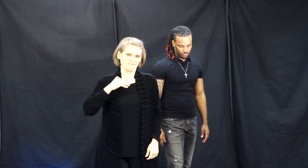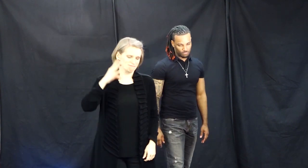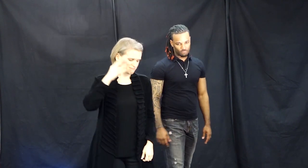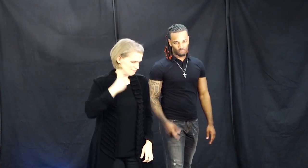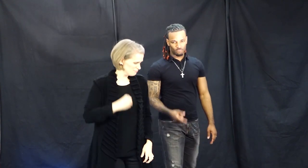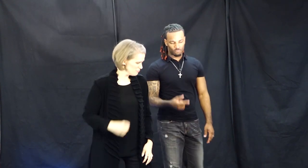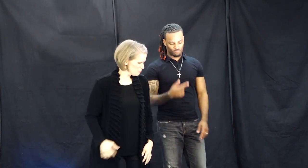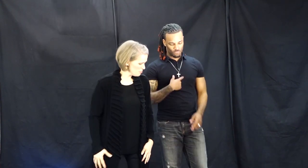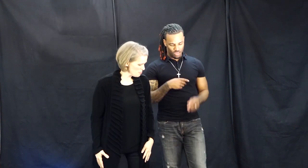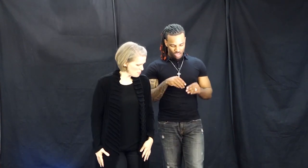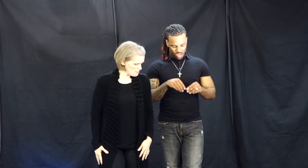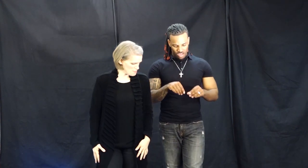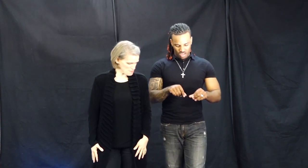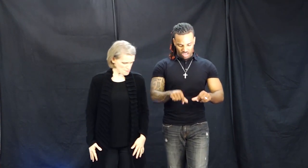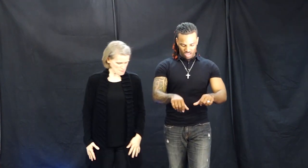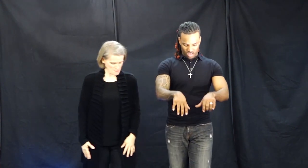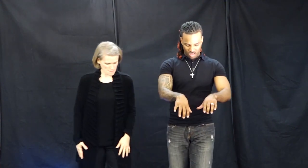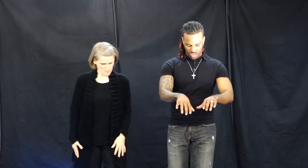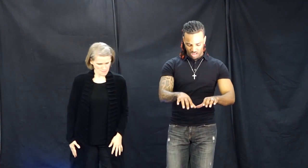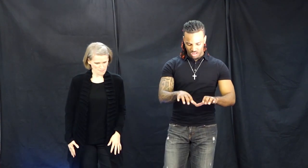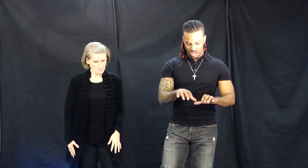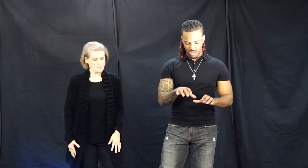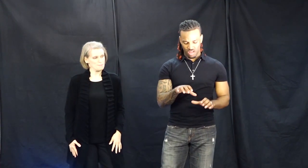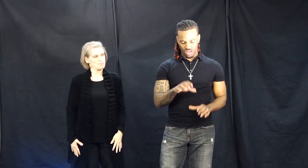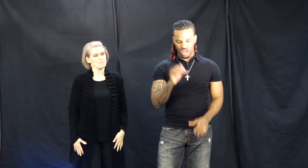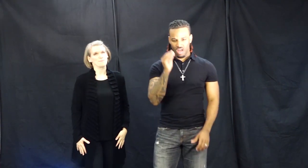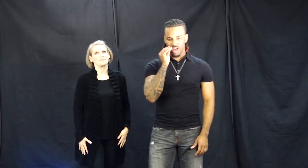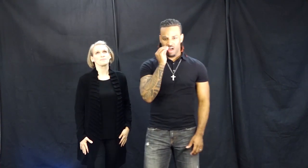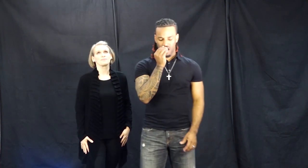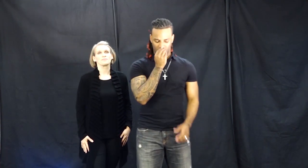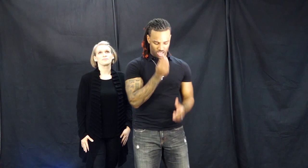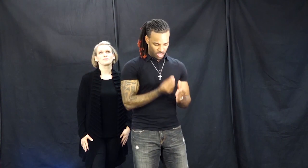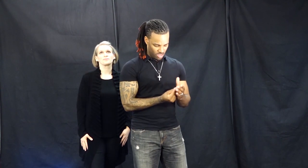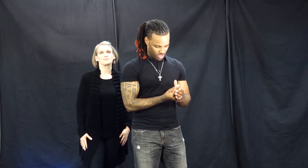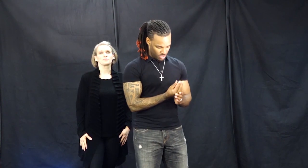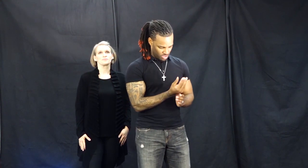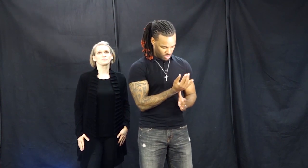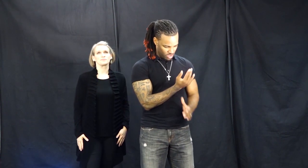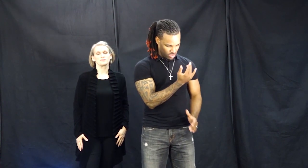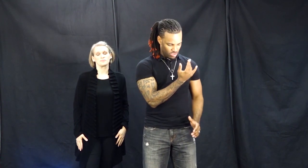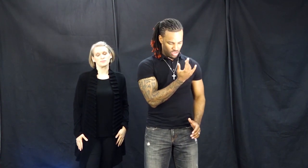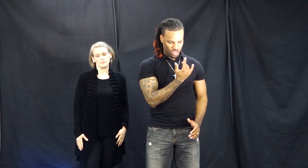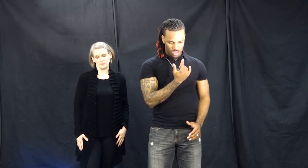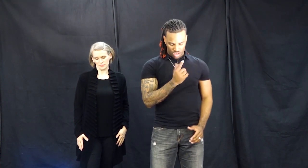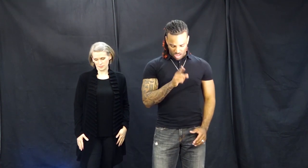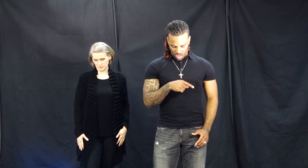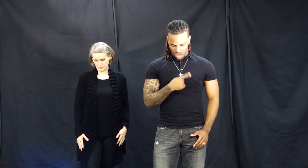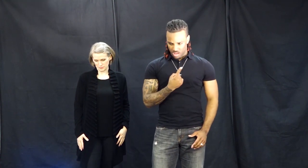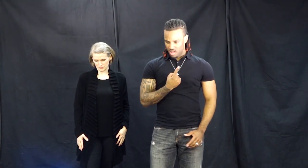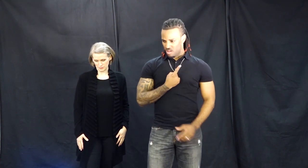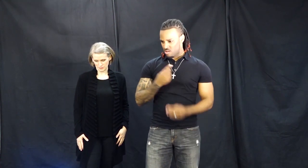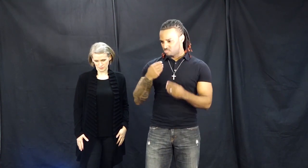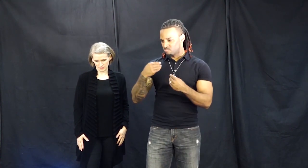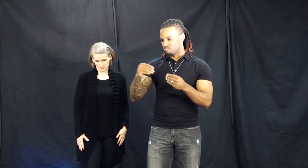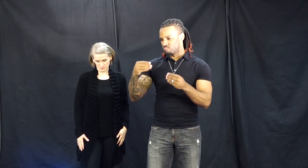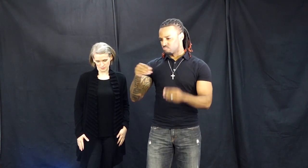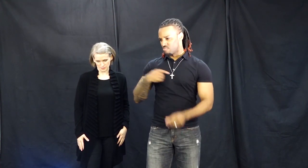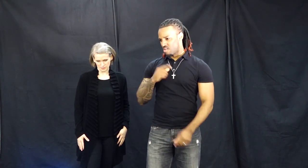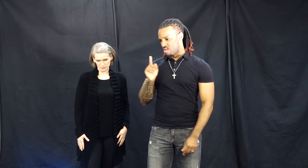Spend hours in the garden. I walk alone to the store, and it's